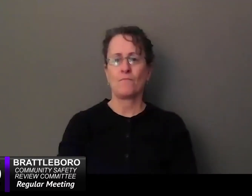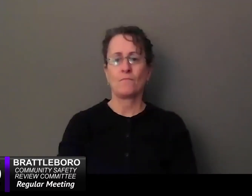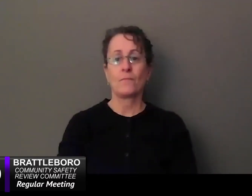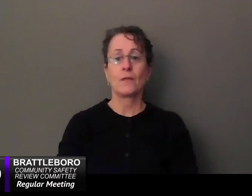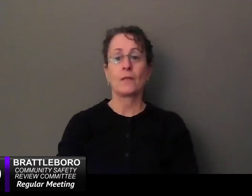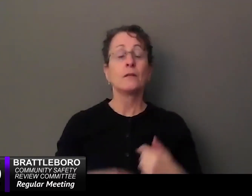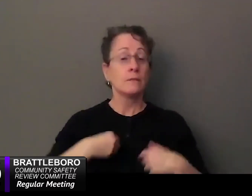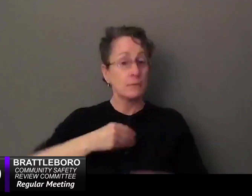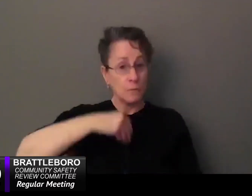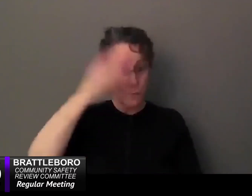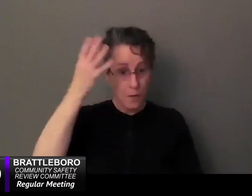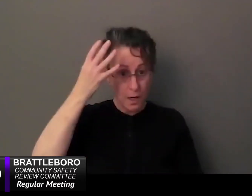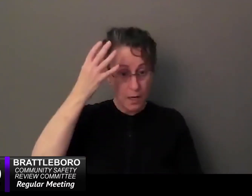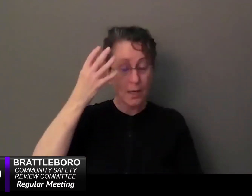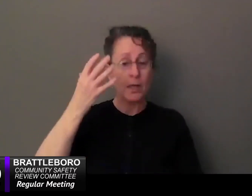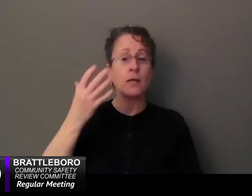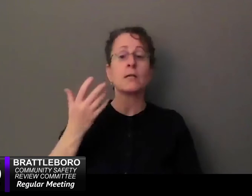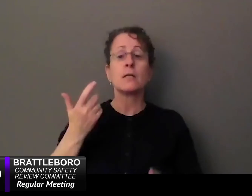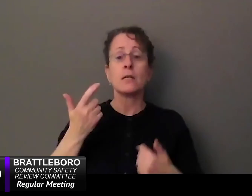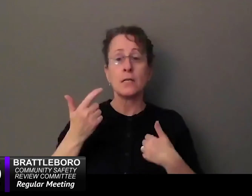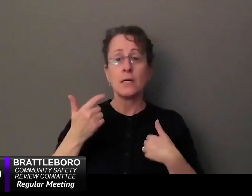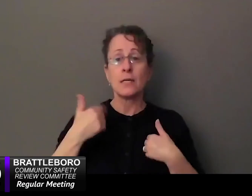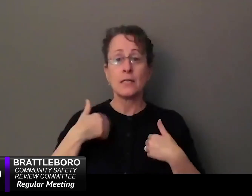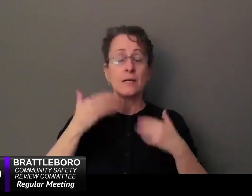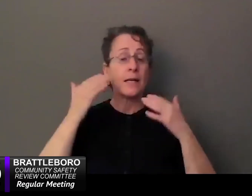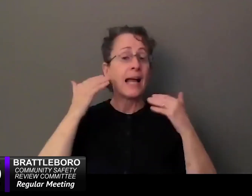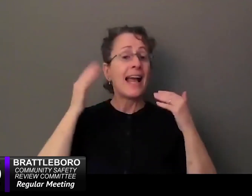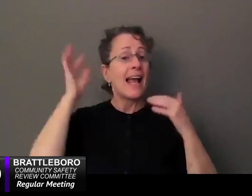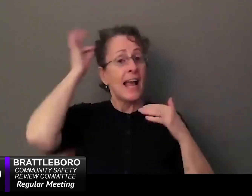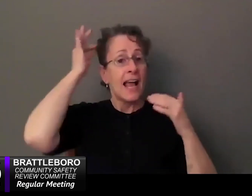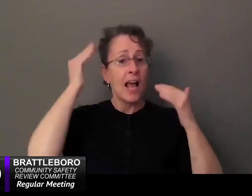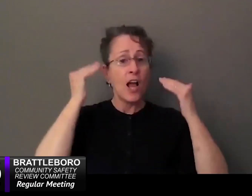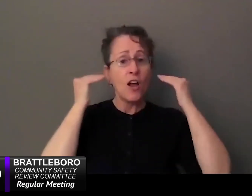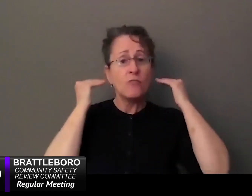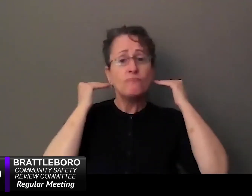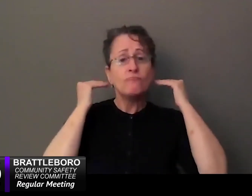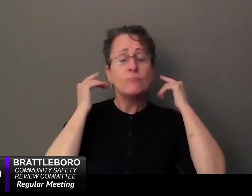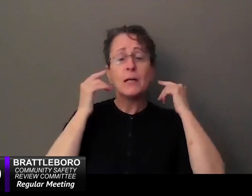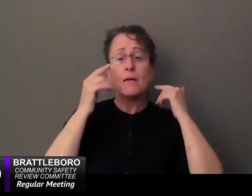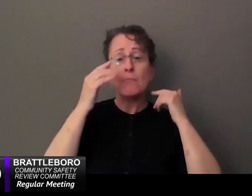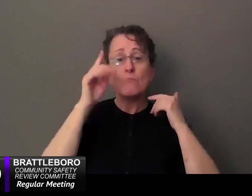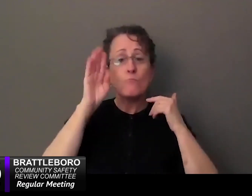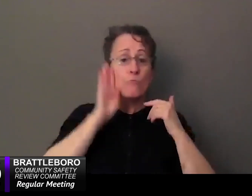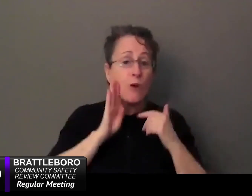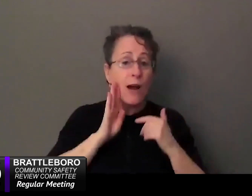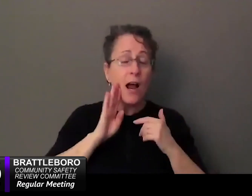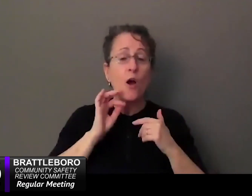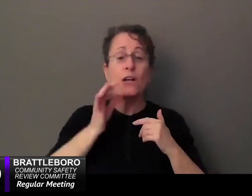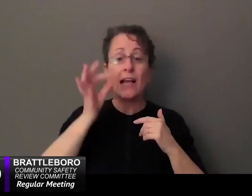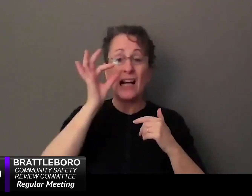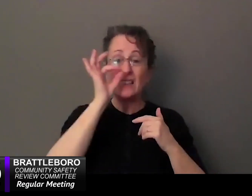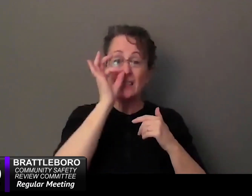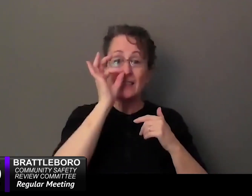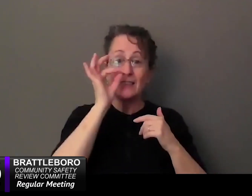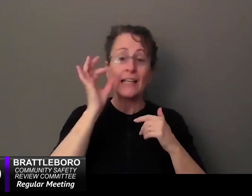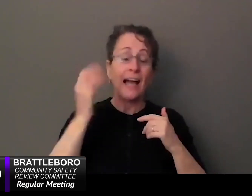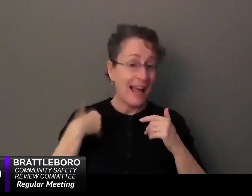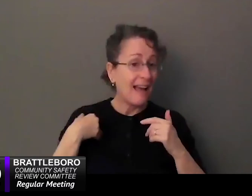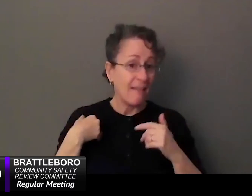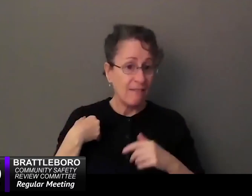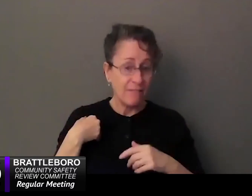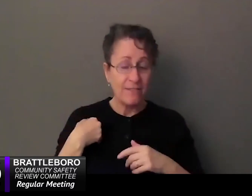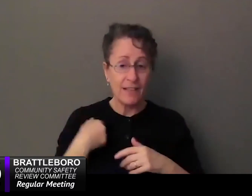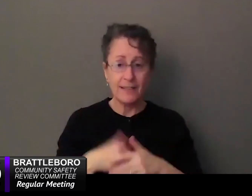white person. I have like shortish brown hair and a nose piercing. I